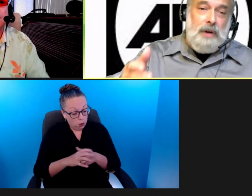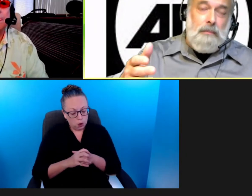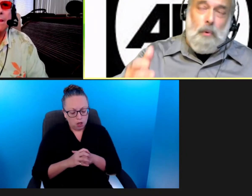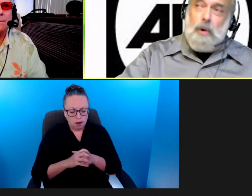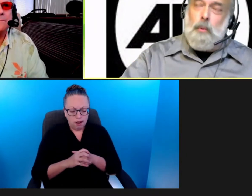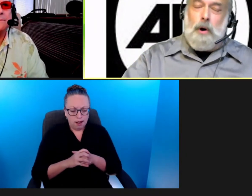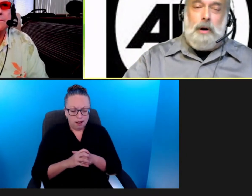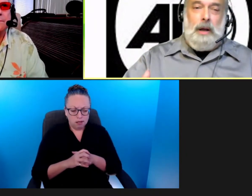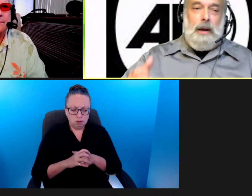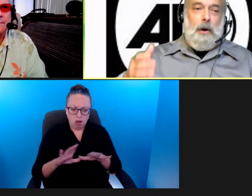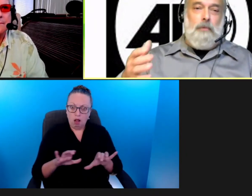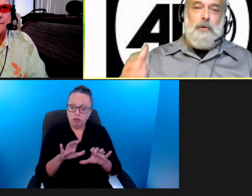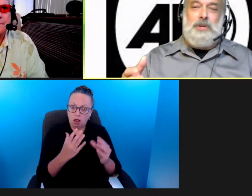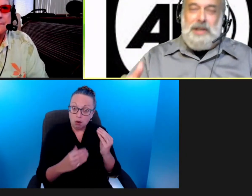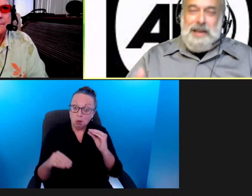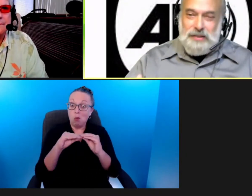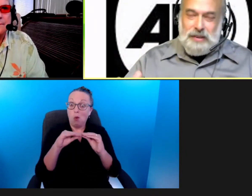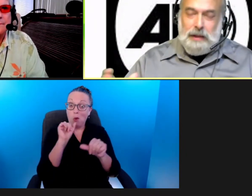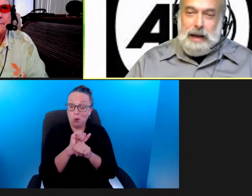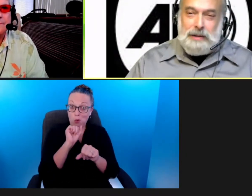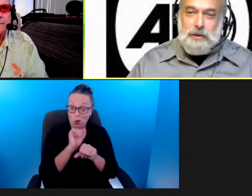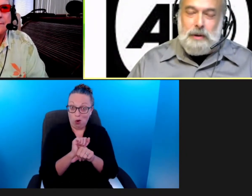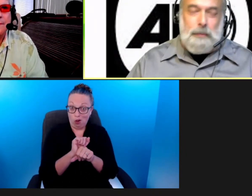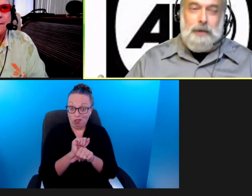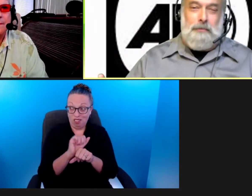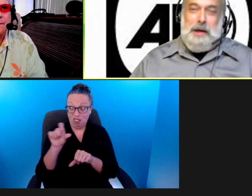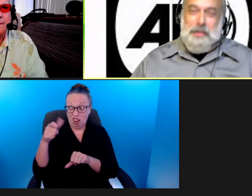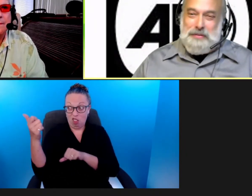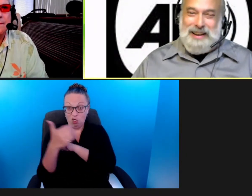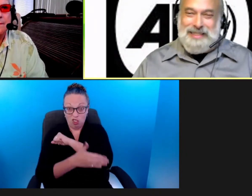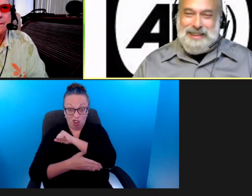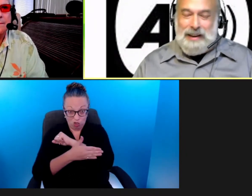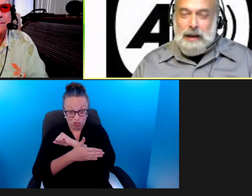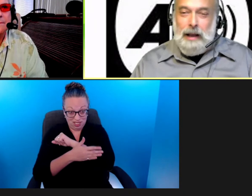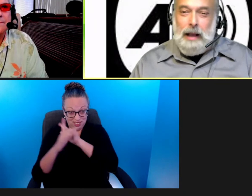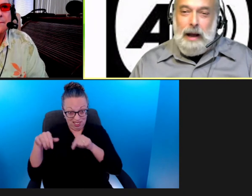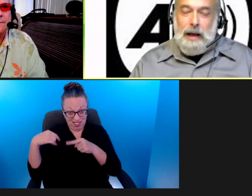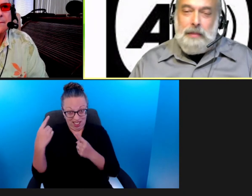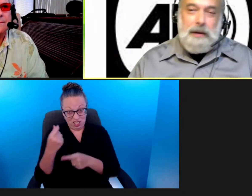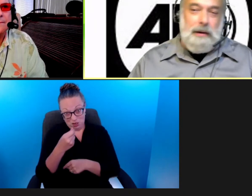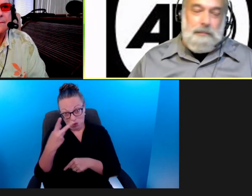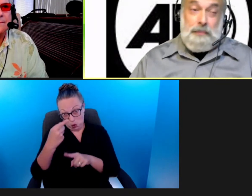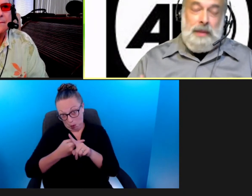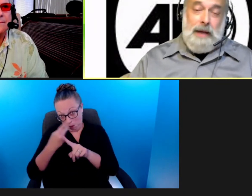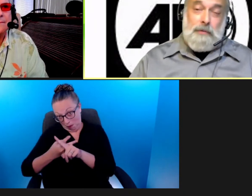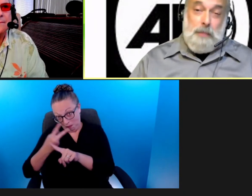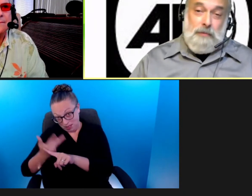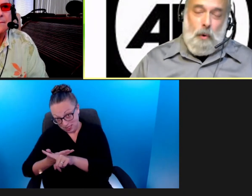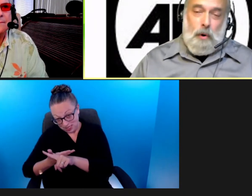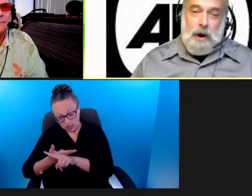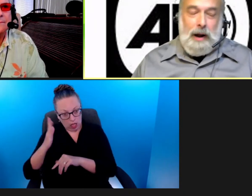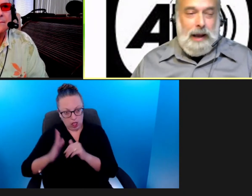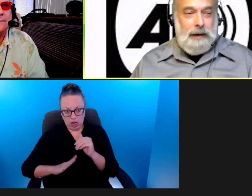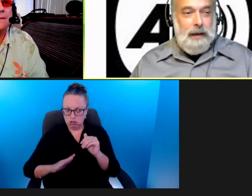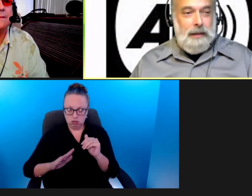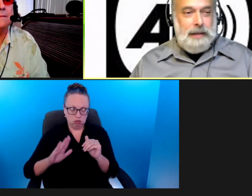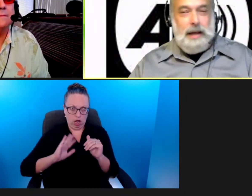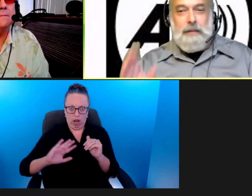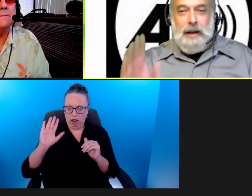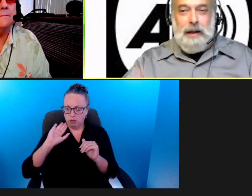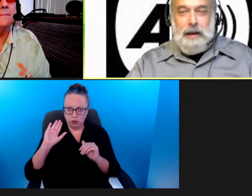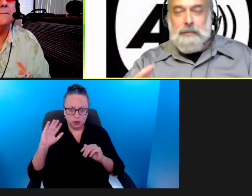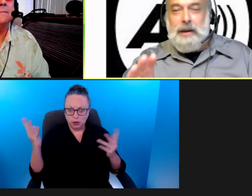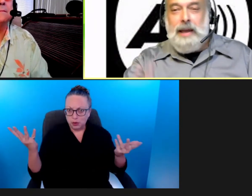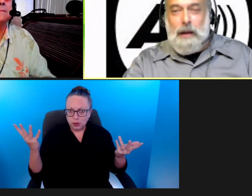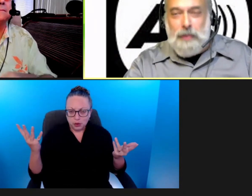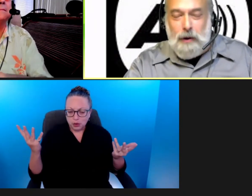I have done more work overseas in the last couple of months, I think, than ever before. And that's not